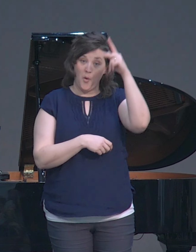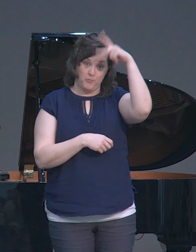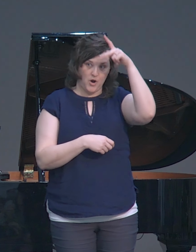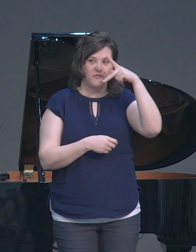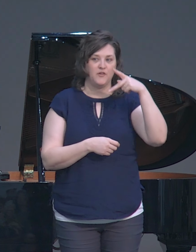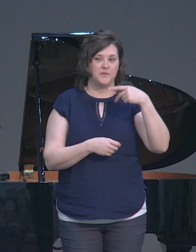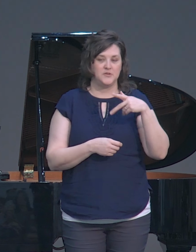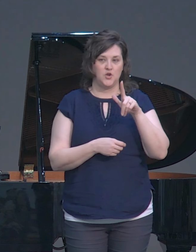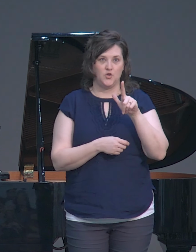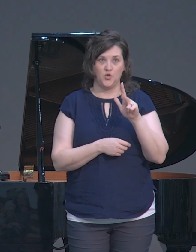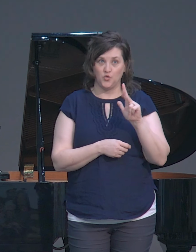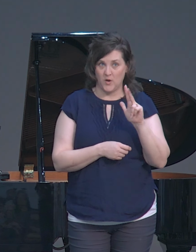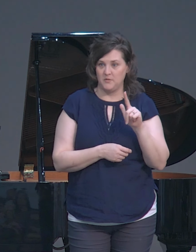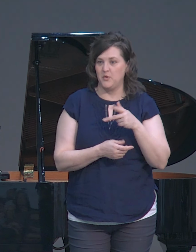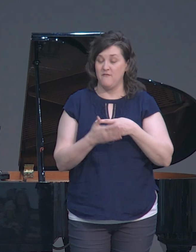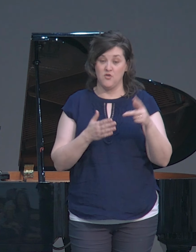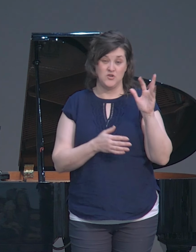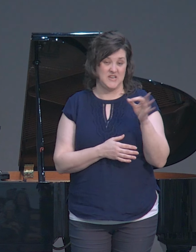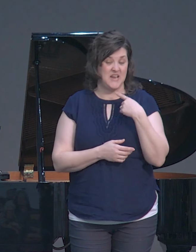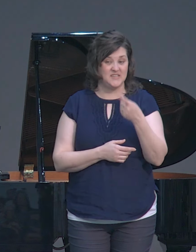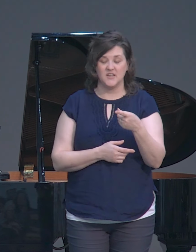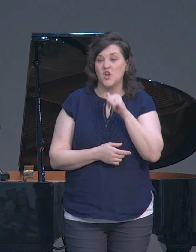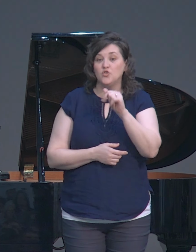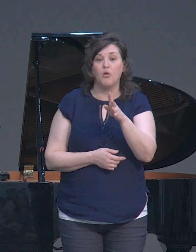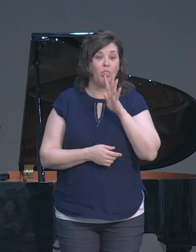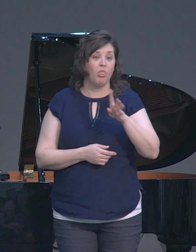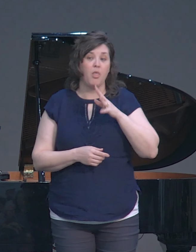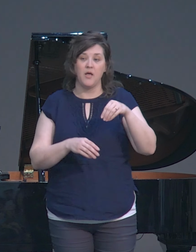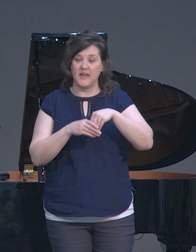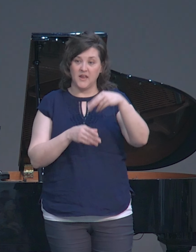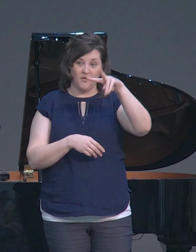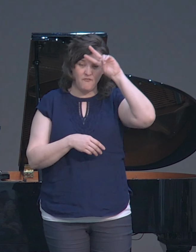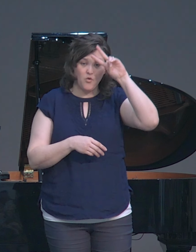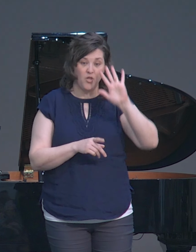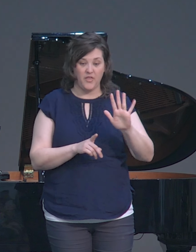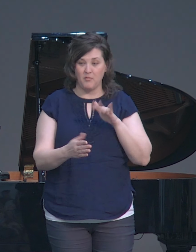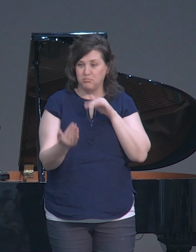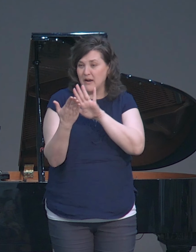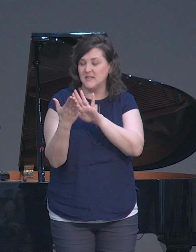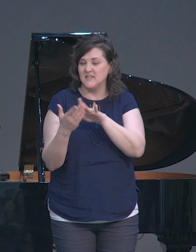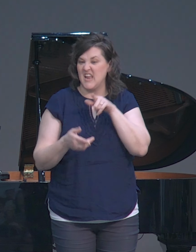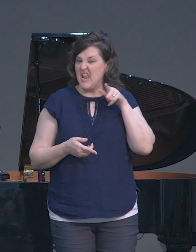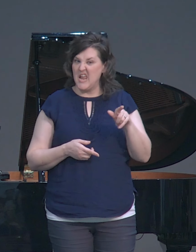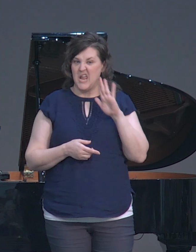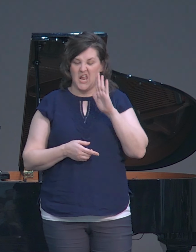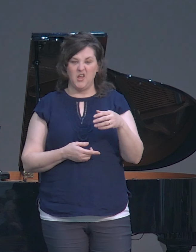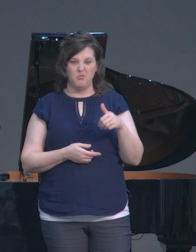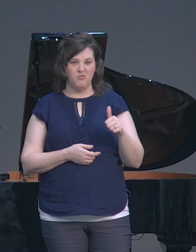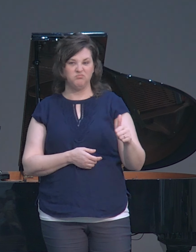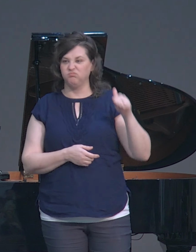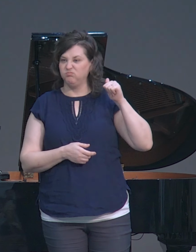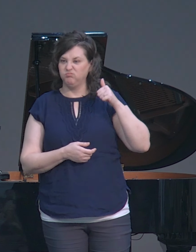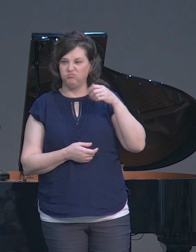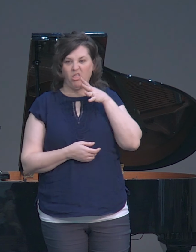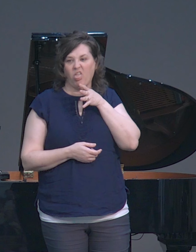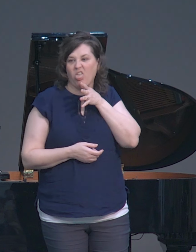23, verse 9. It says, do not speak in the hearing of a fool, for he will despise the good sense of your words.